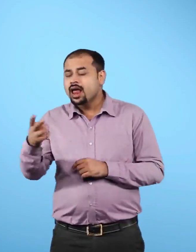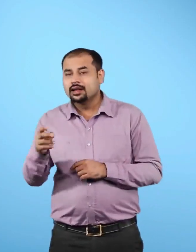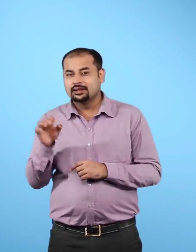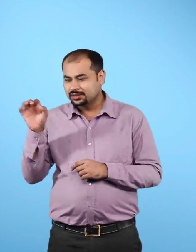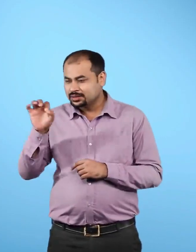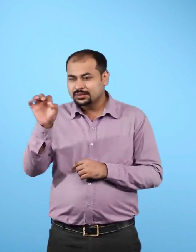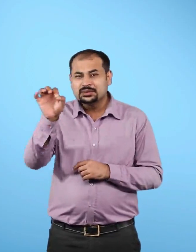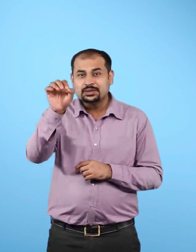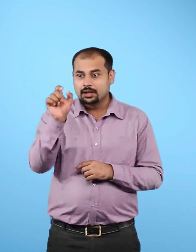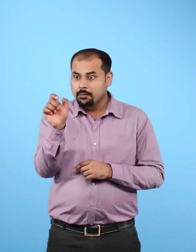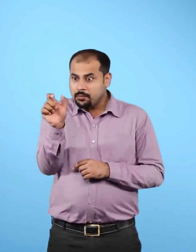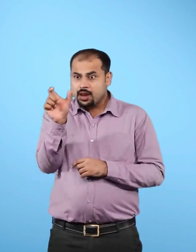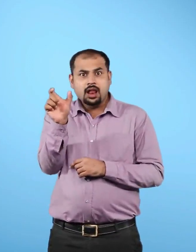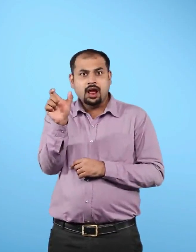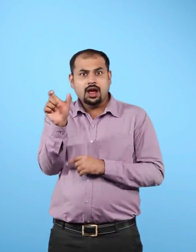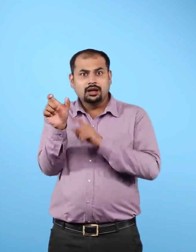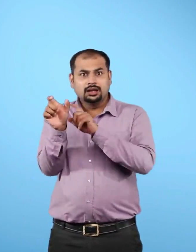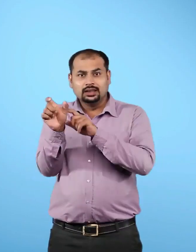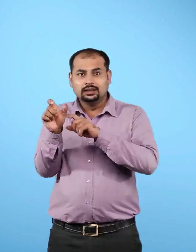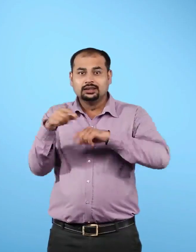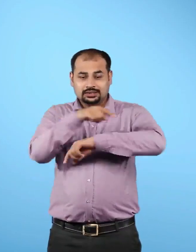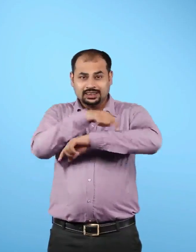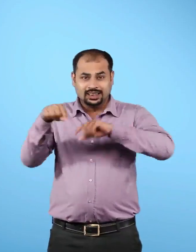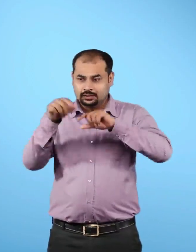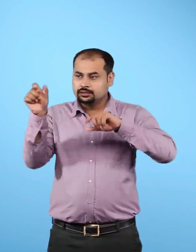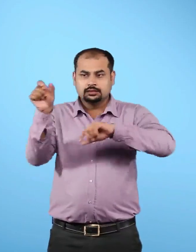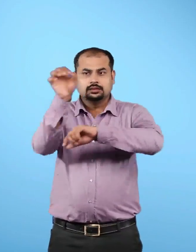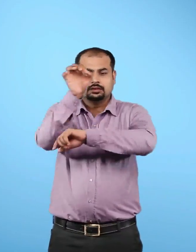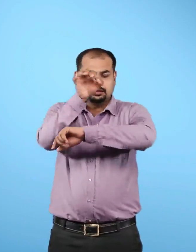we see a little bigger fly on the scale,